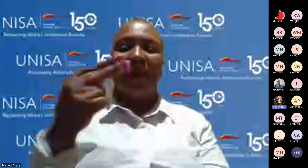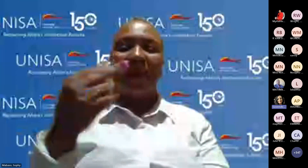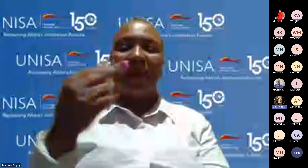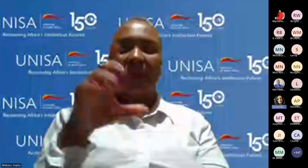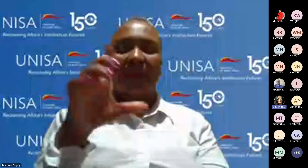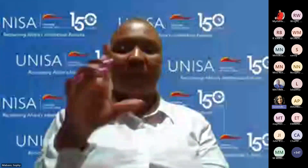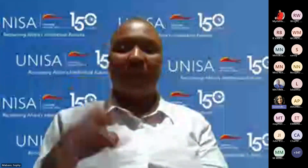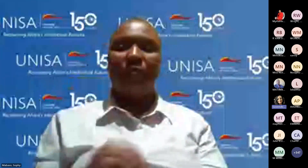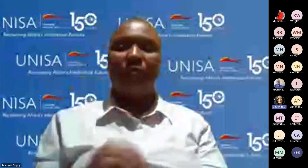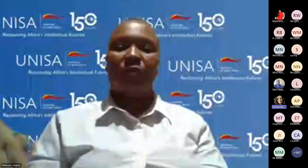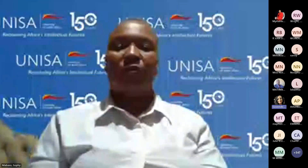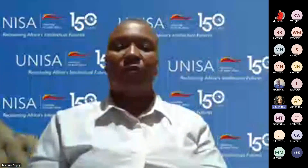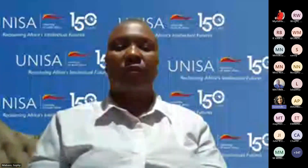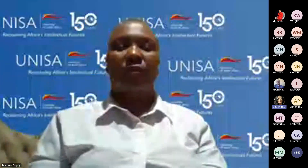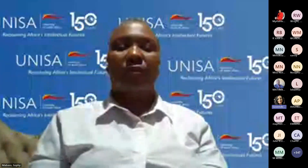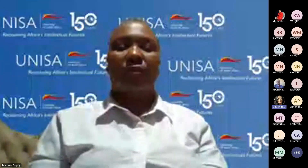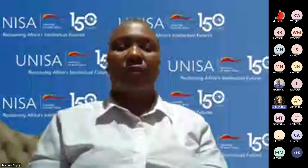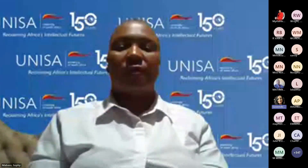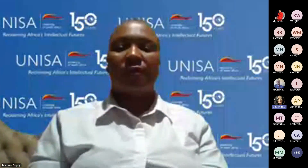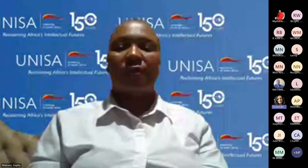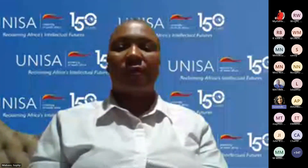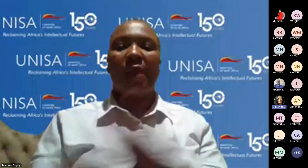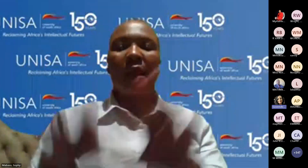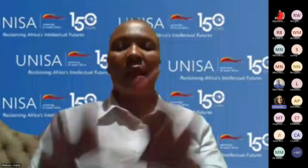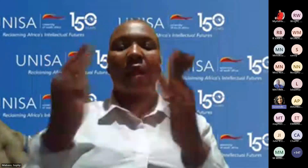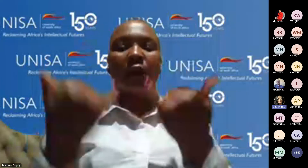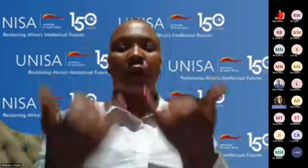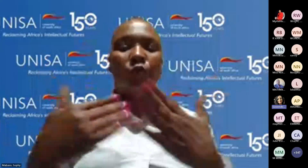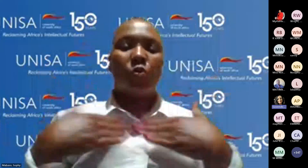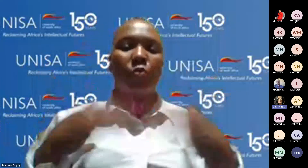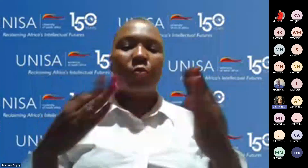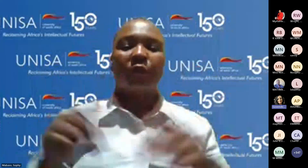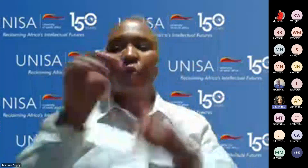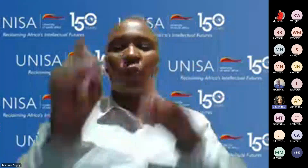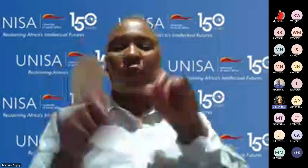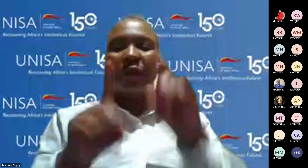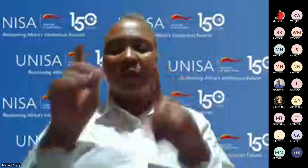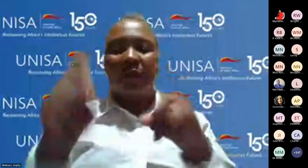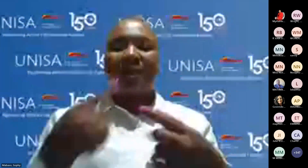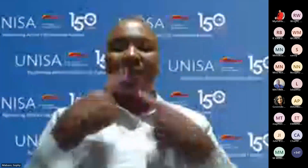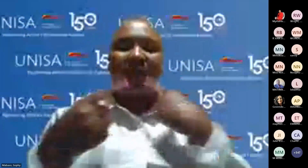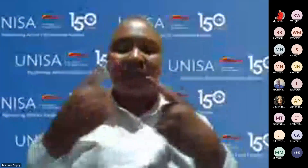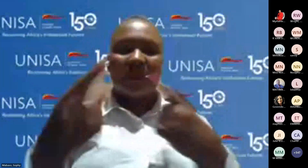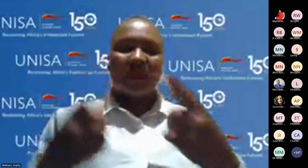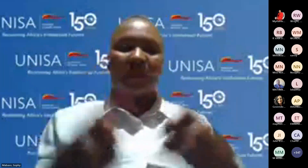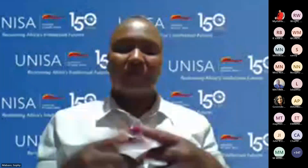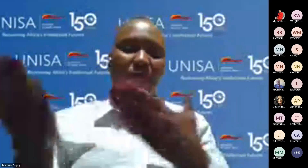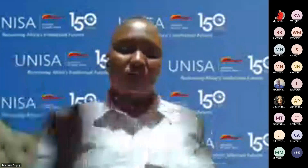Colleagues, students, we now open for question and answers.